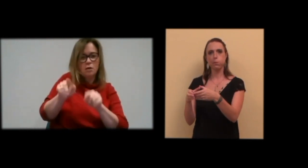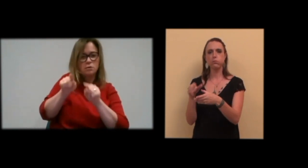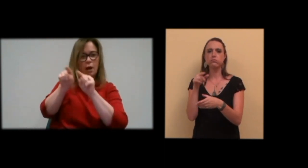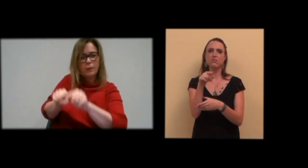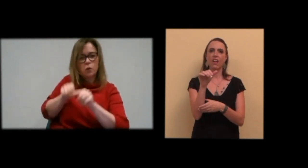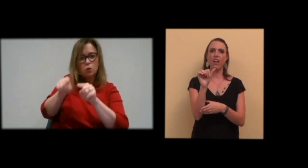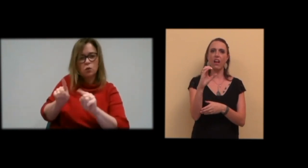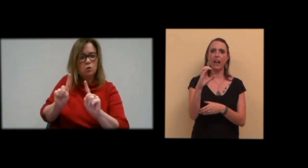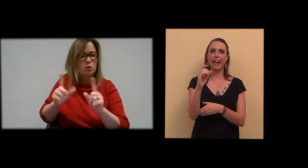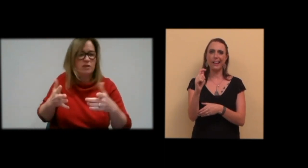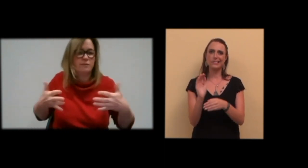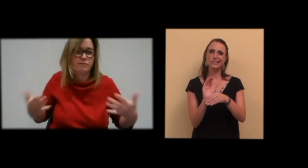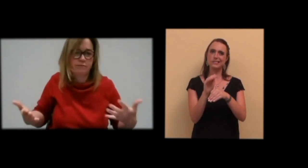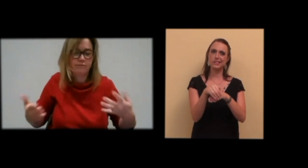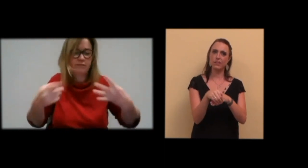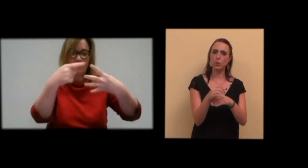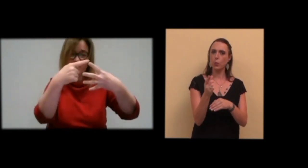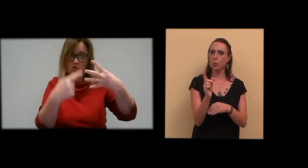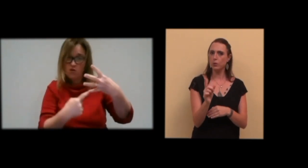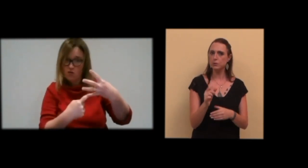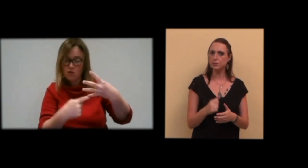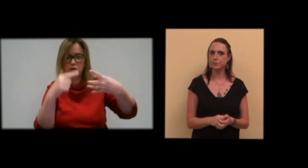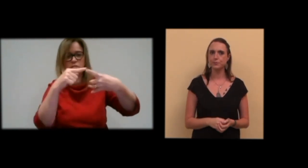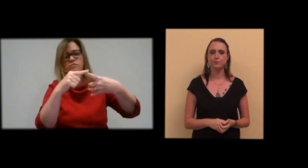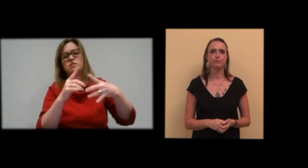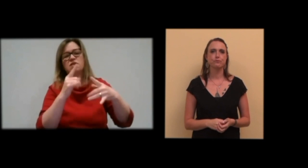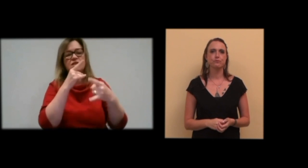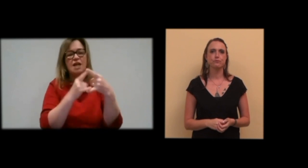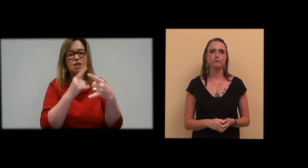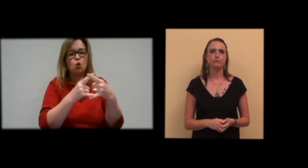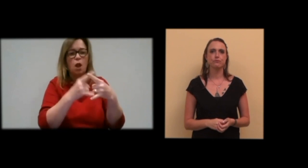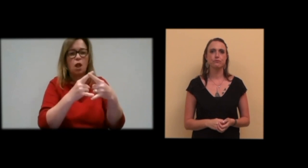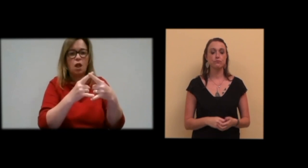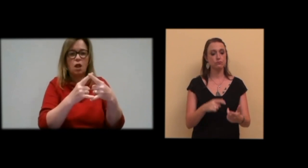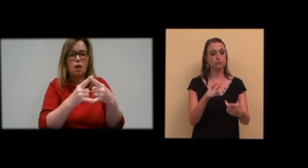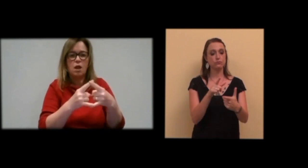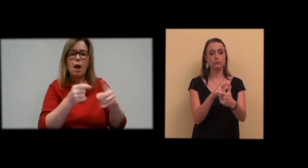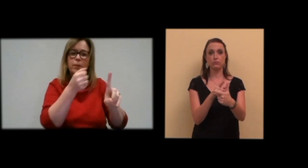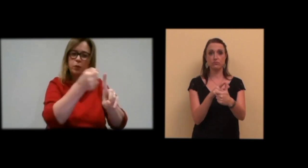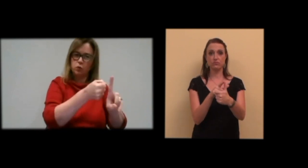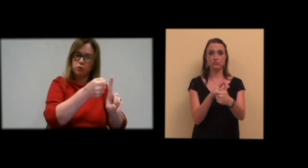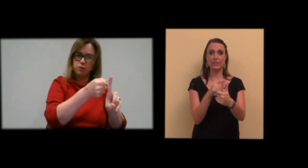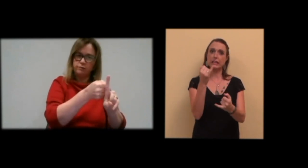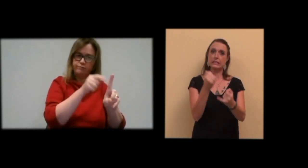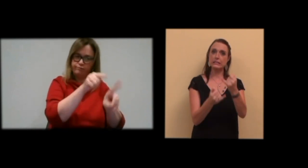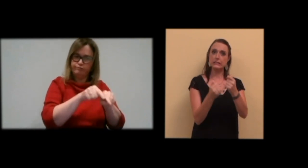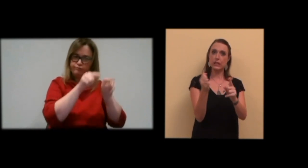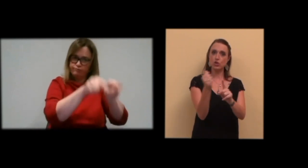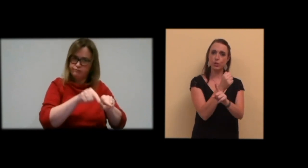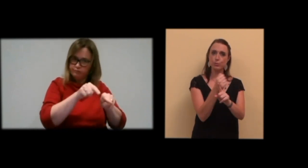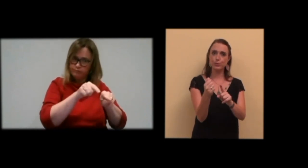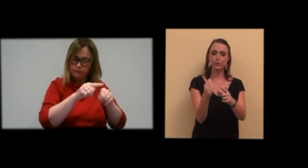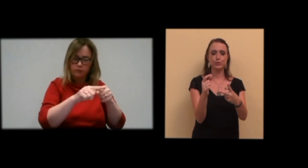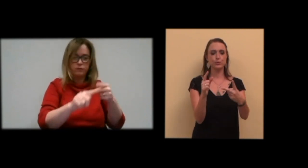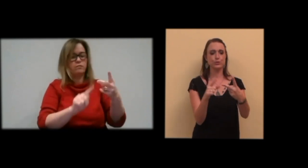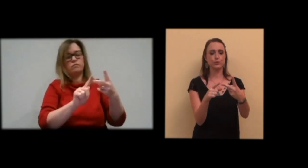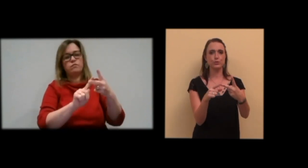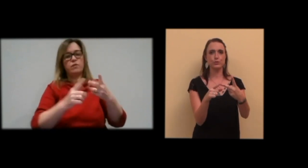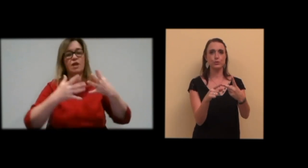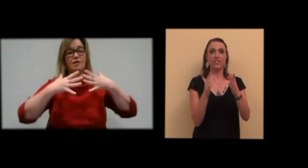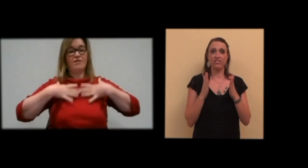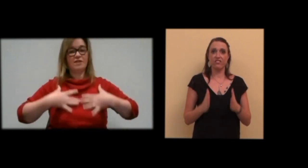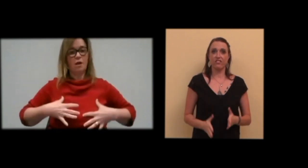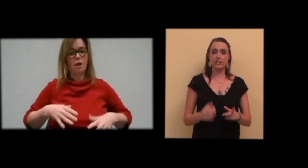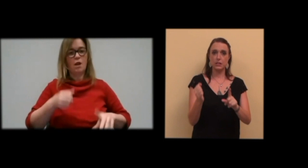4 categories that this Act covers when we're looking at looking after children. So it could be sexual